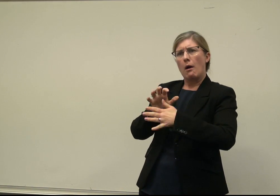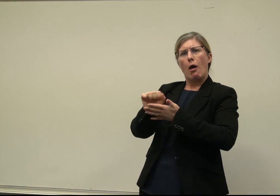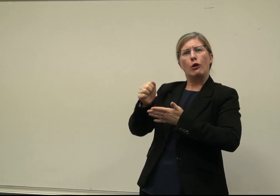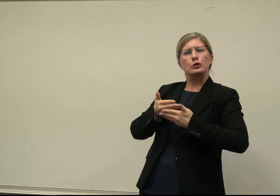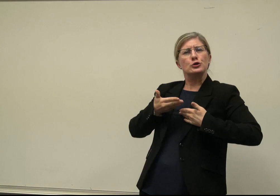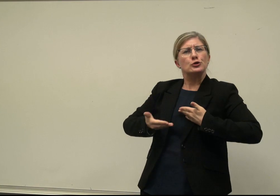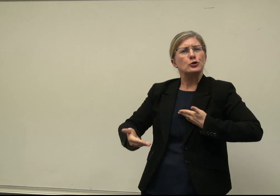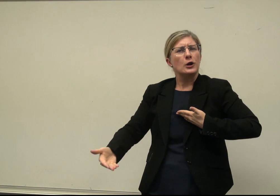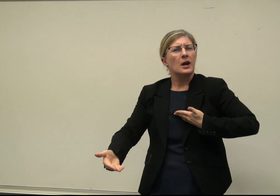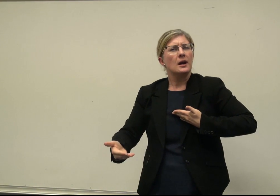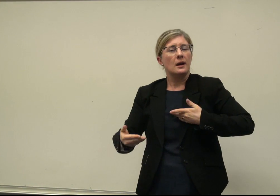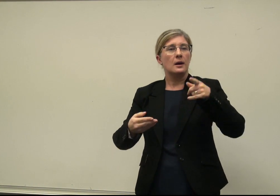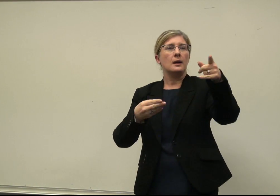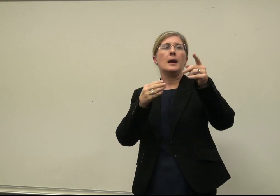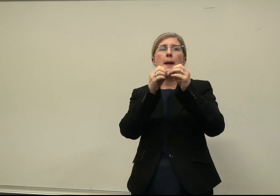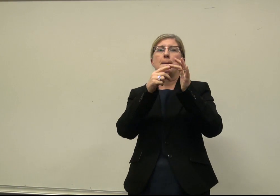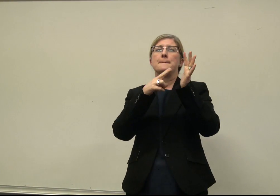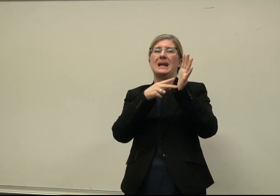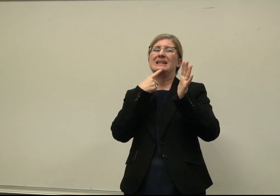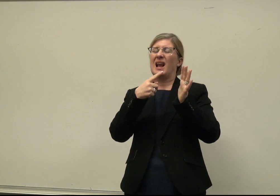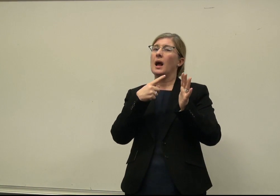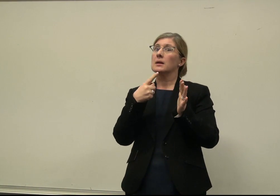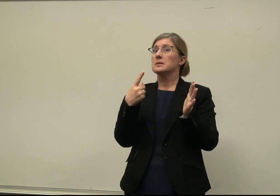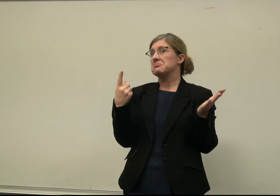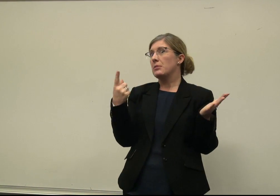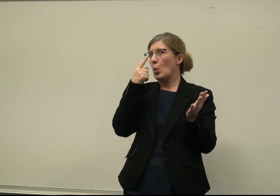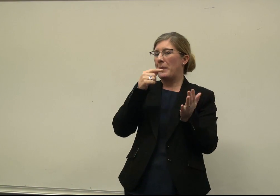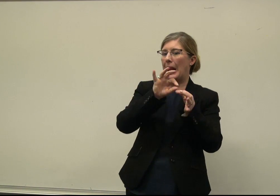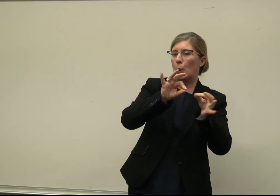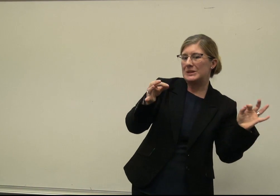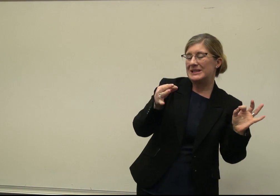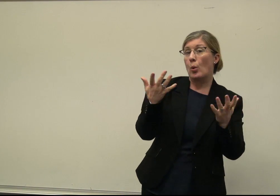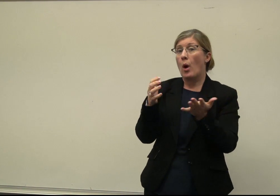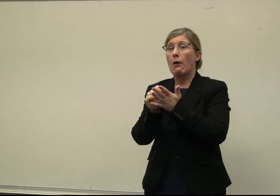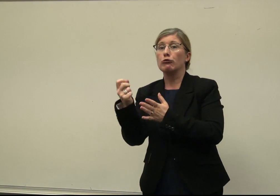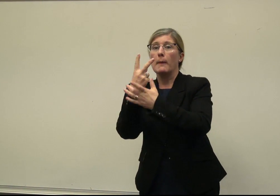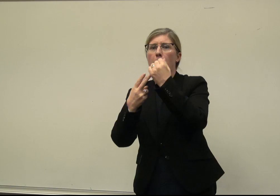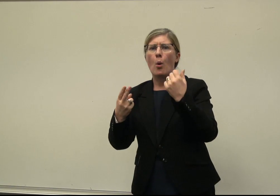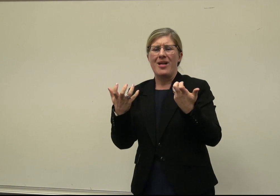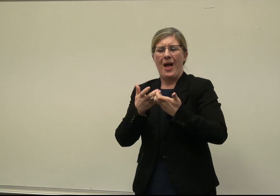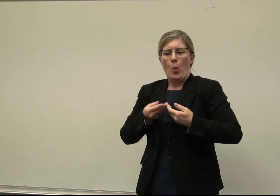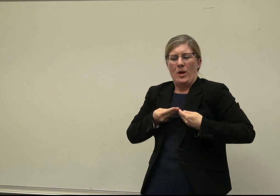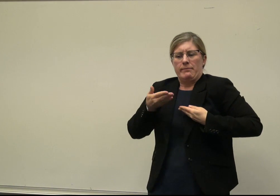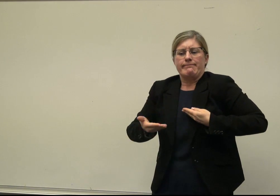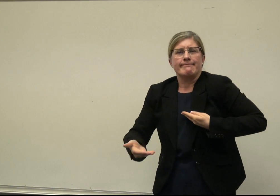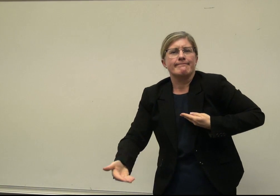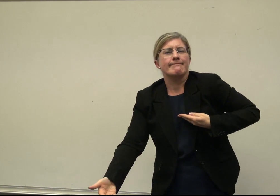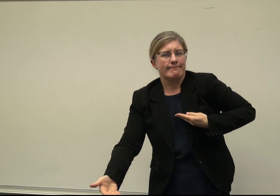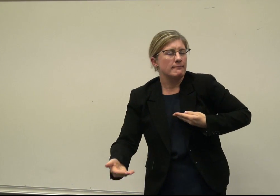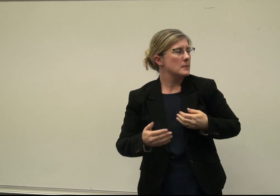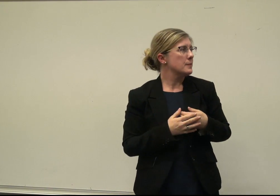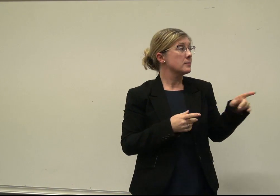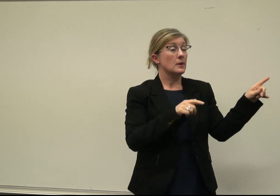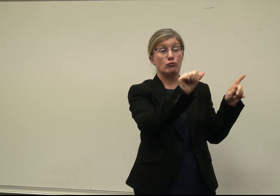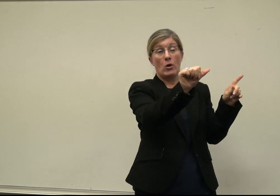Yes, aspect yes, both. So yes, maybe you could yes, talk about both yes. of those. I mean, definitely there is a cultural aspect and a linguistic